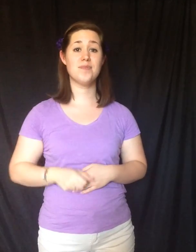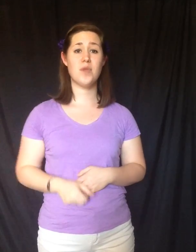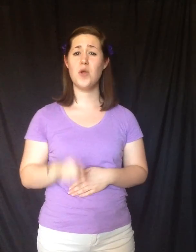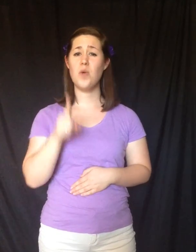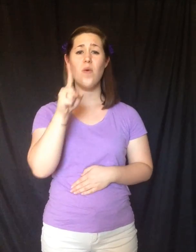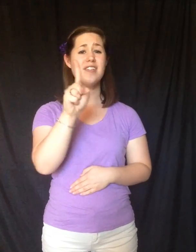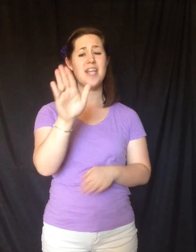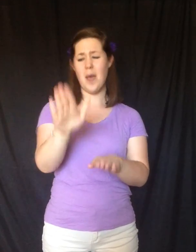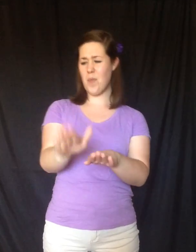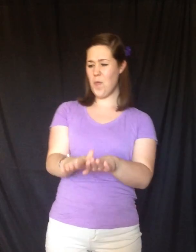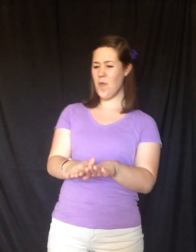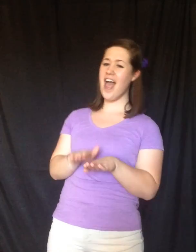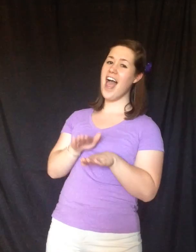You're one step away.